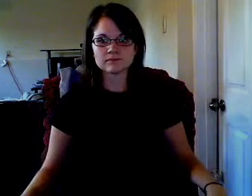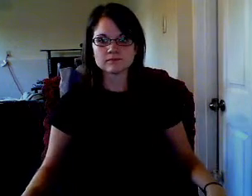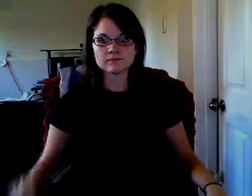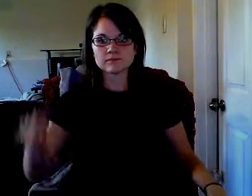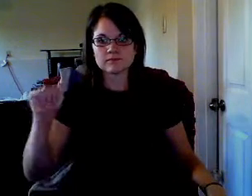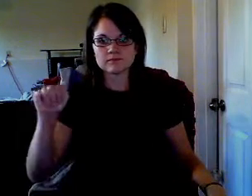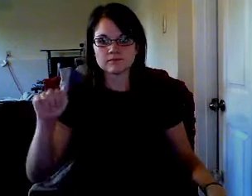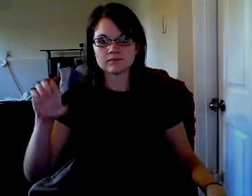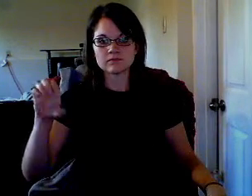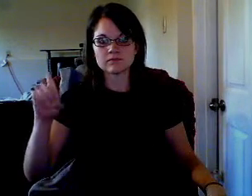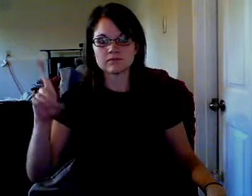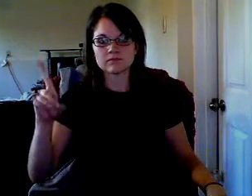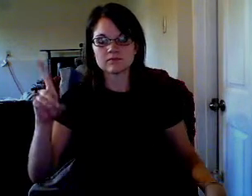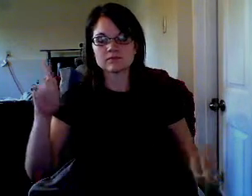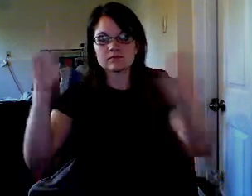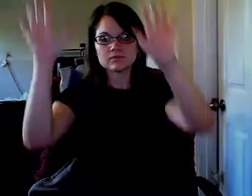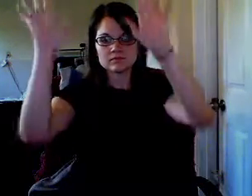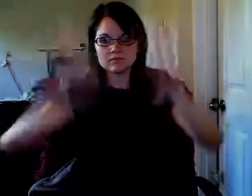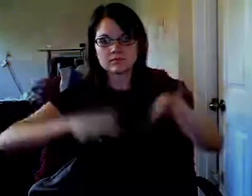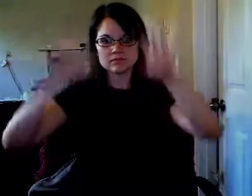Acid rain.